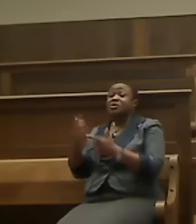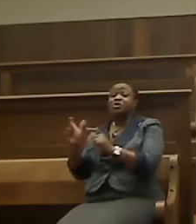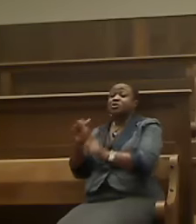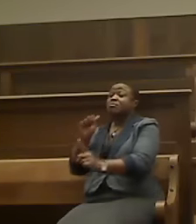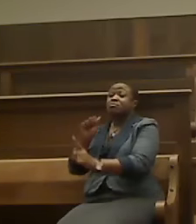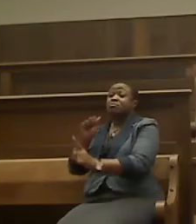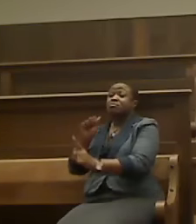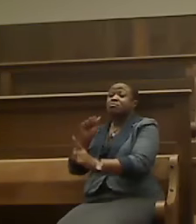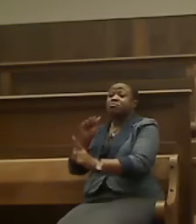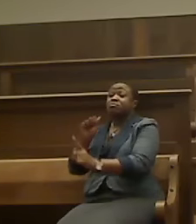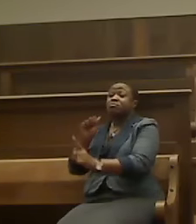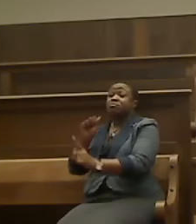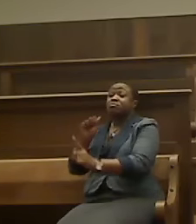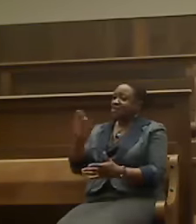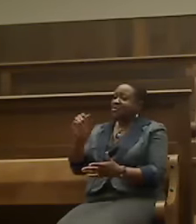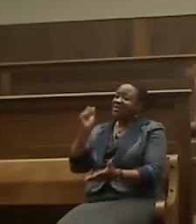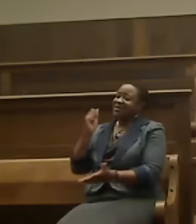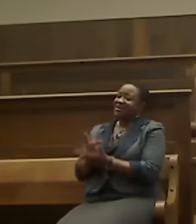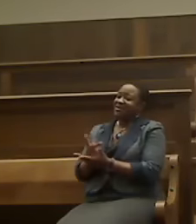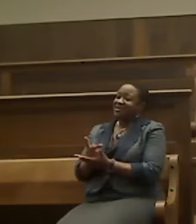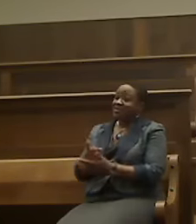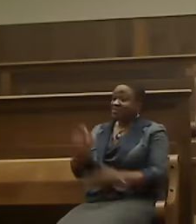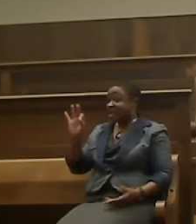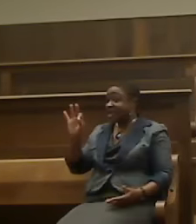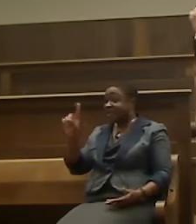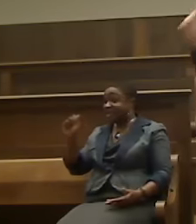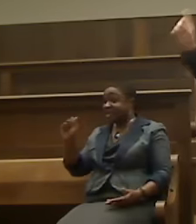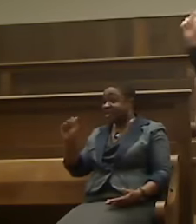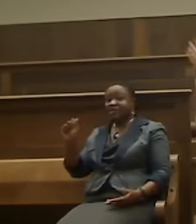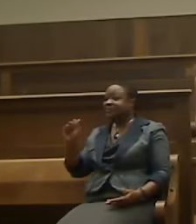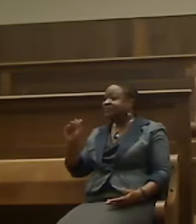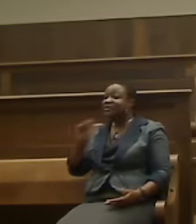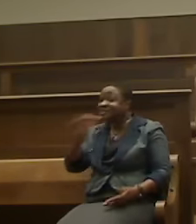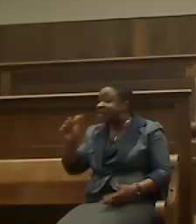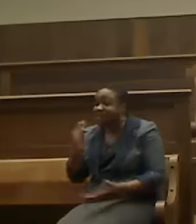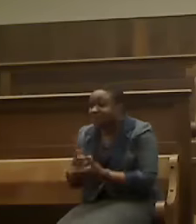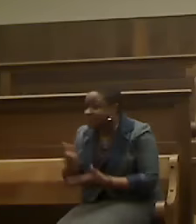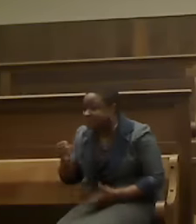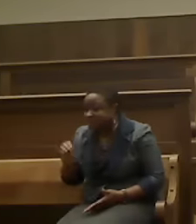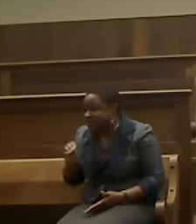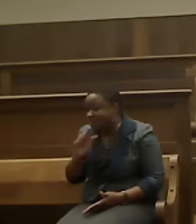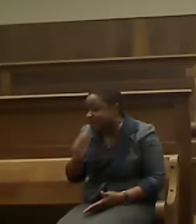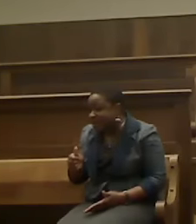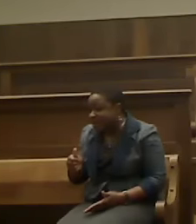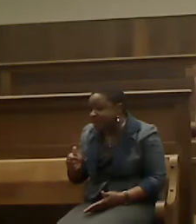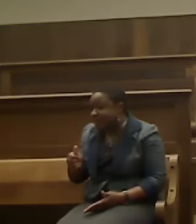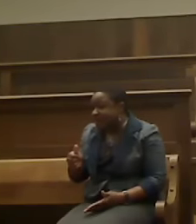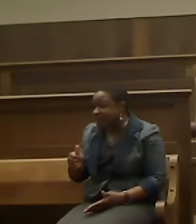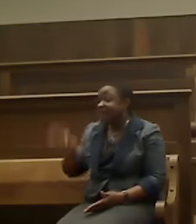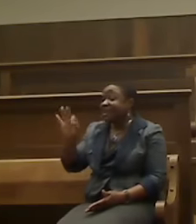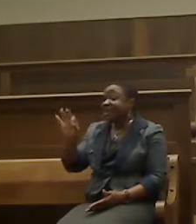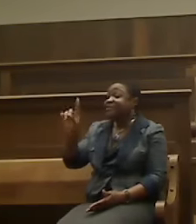the approval of GMOs. The FDA does not approve GMOs. They have